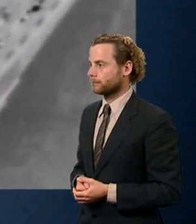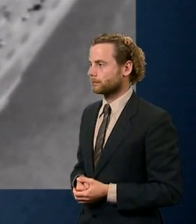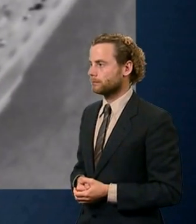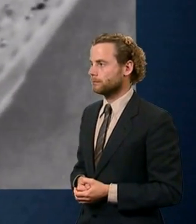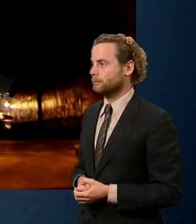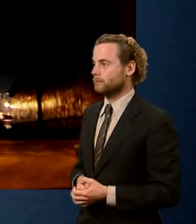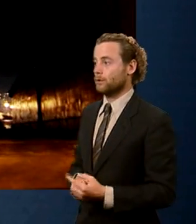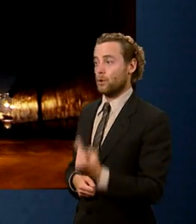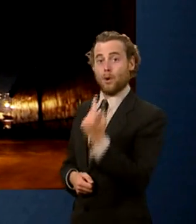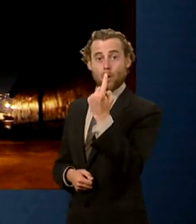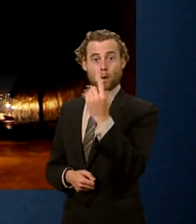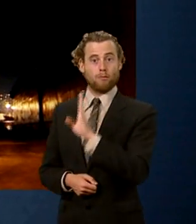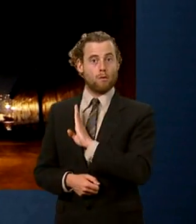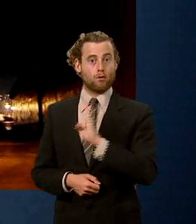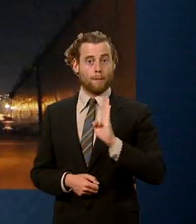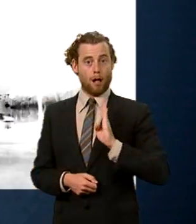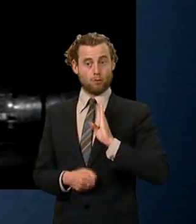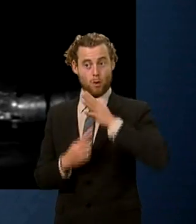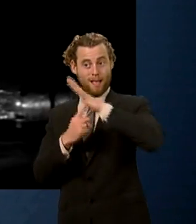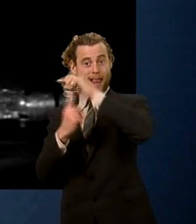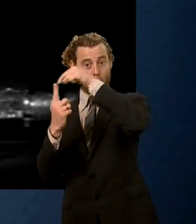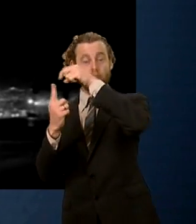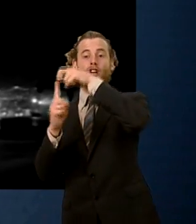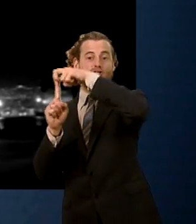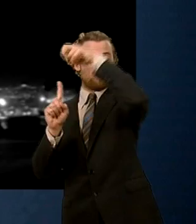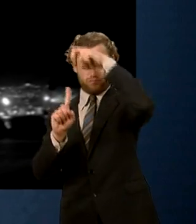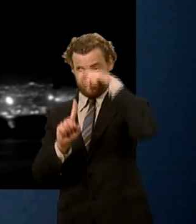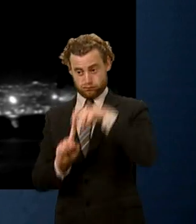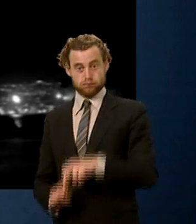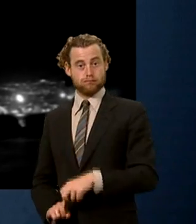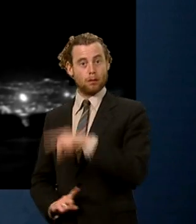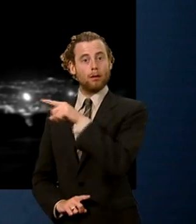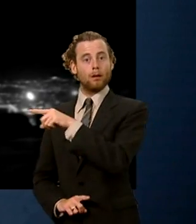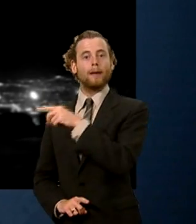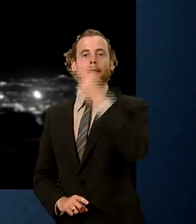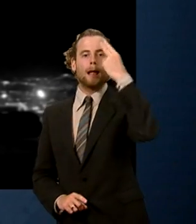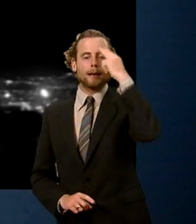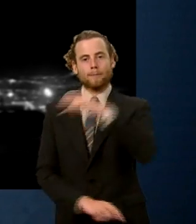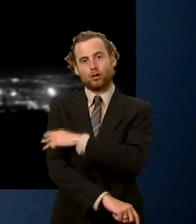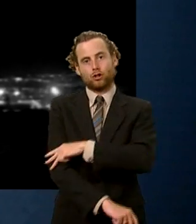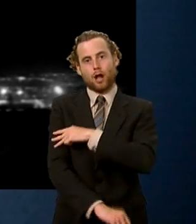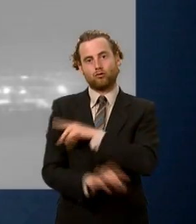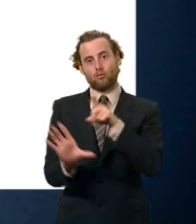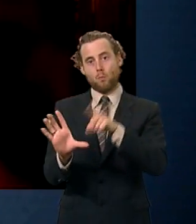One of the Israeli commandos in the helicopter was Sergeant Y.